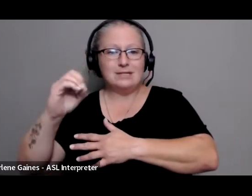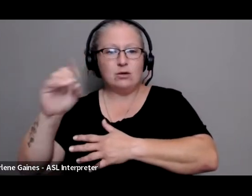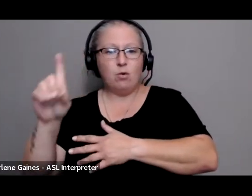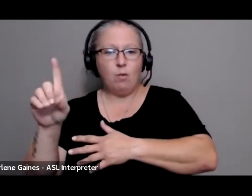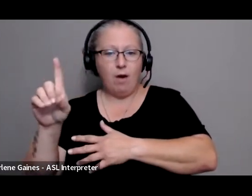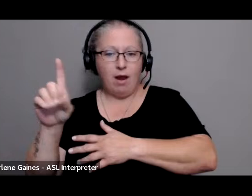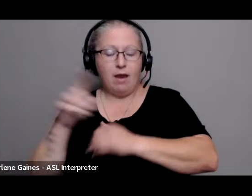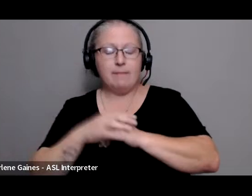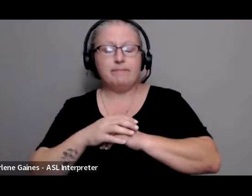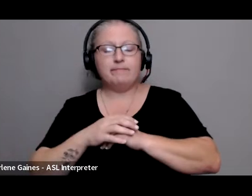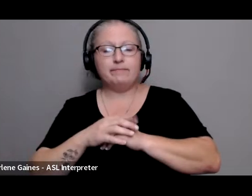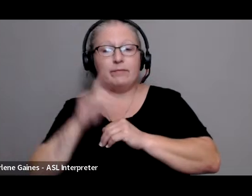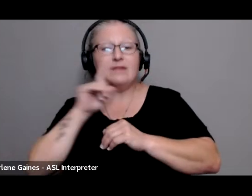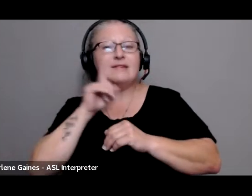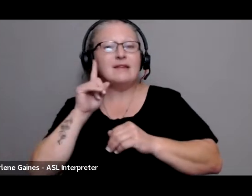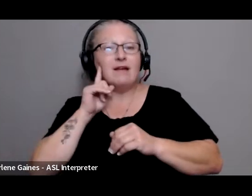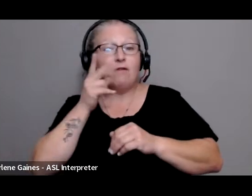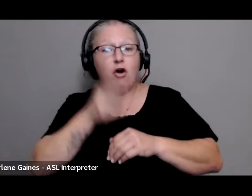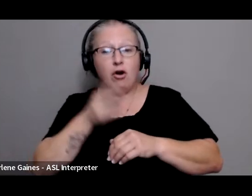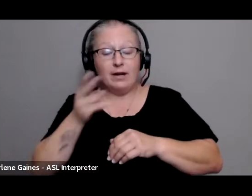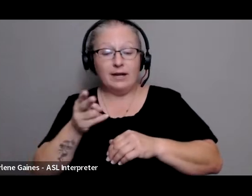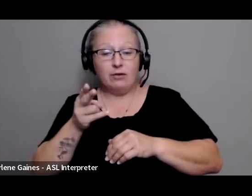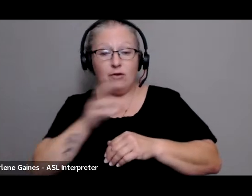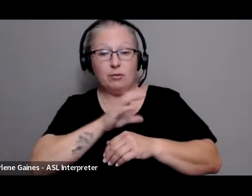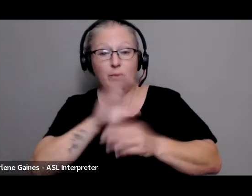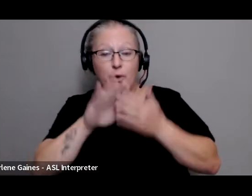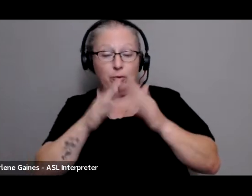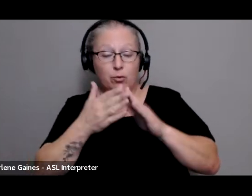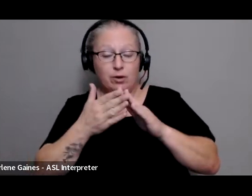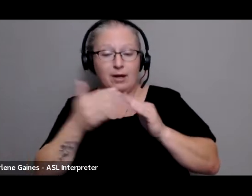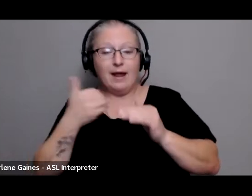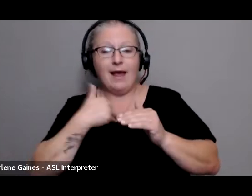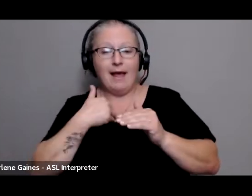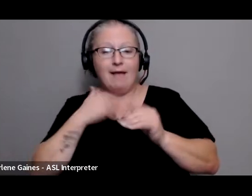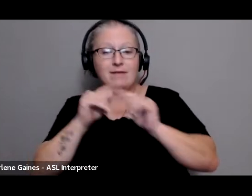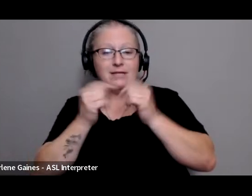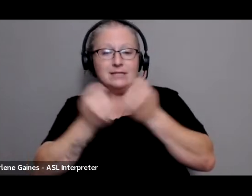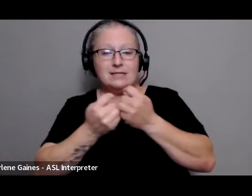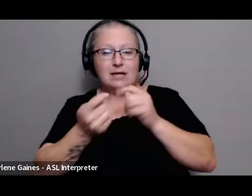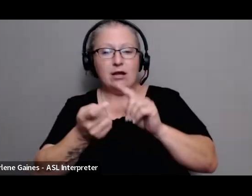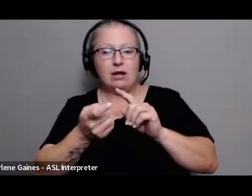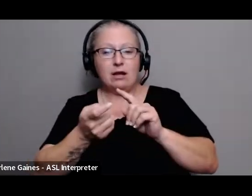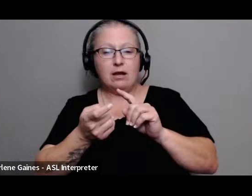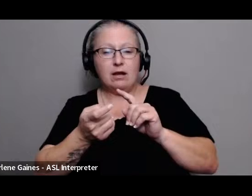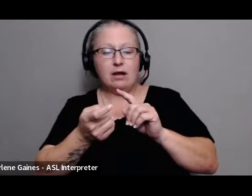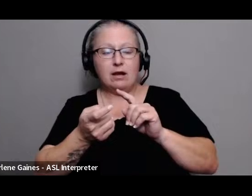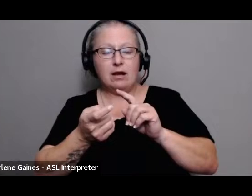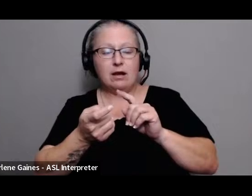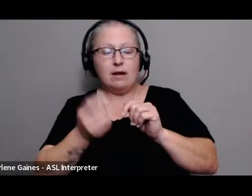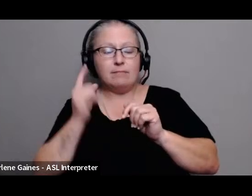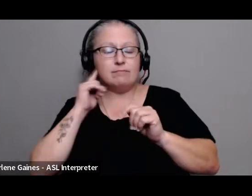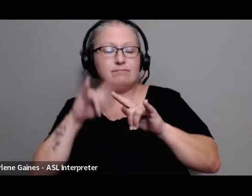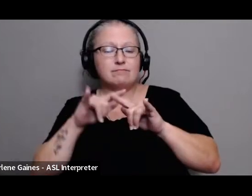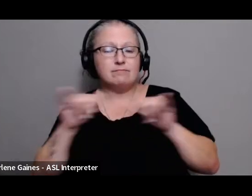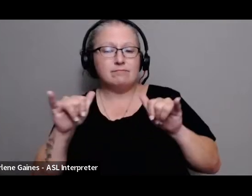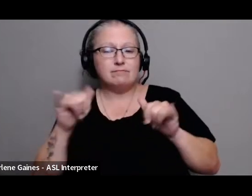650-558-2201. For our deaf and hard of hearing community, we have a team from